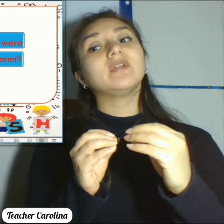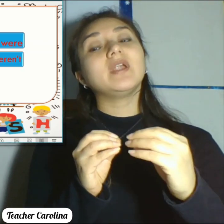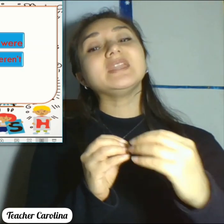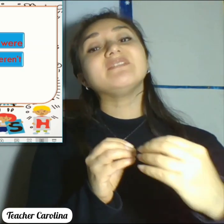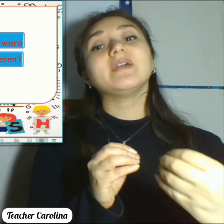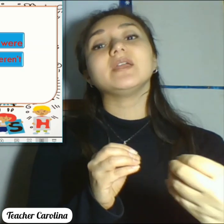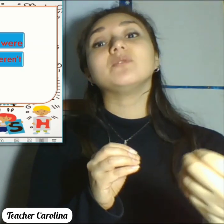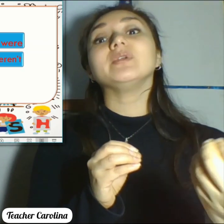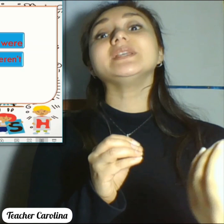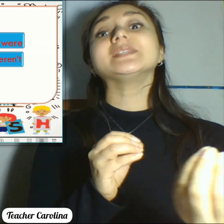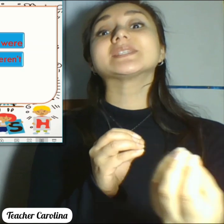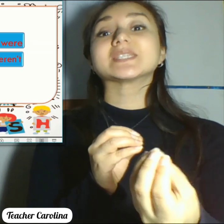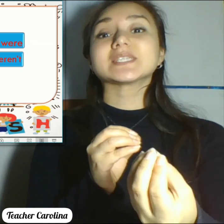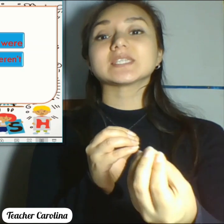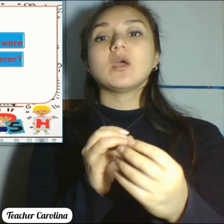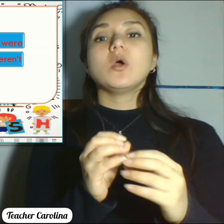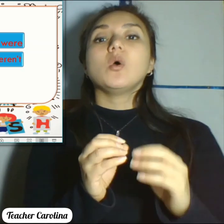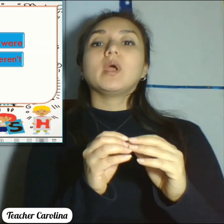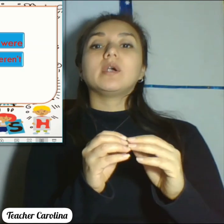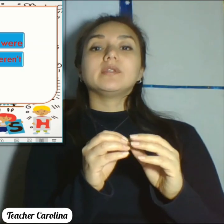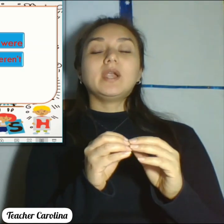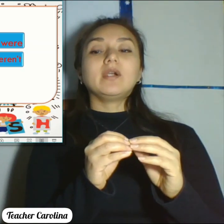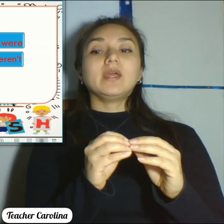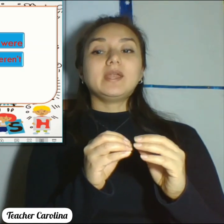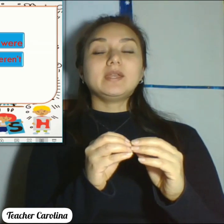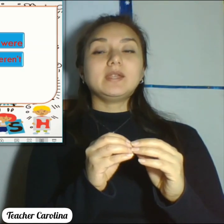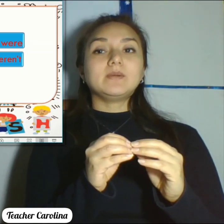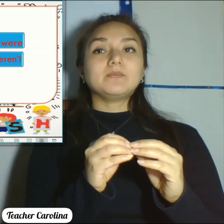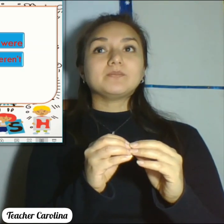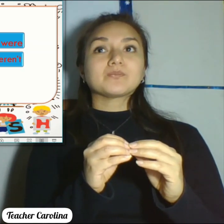any fairies? Were there any